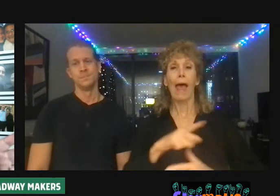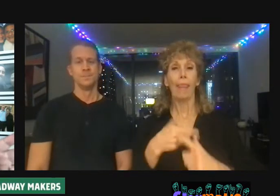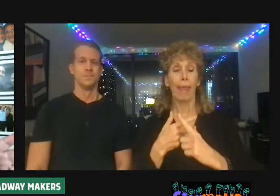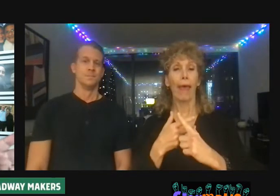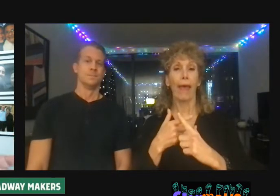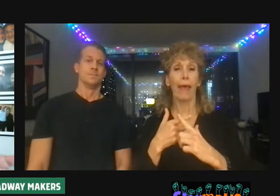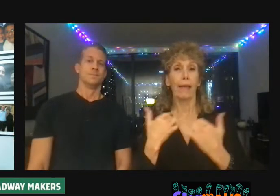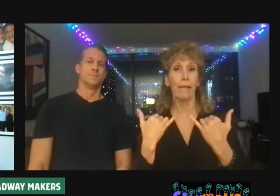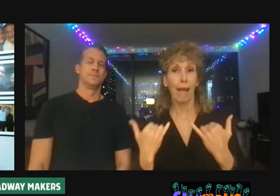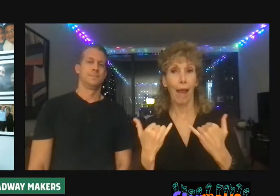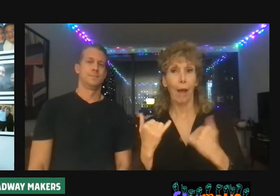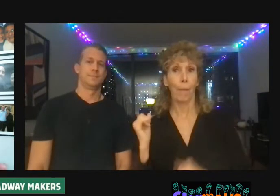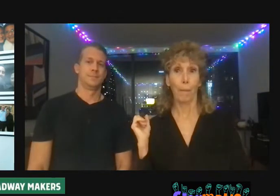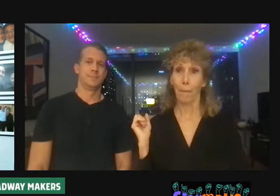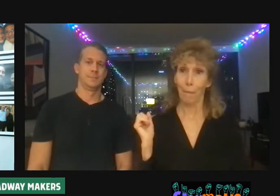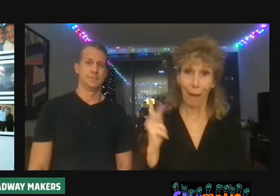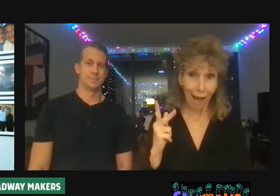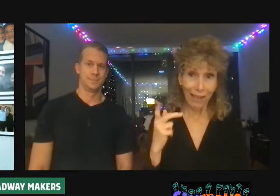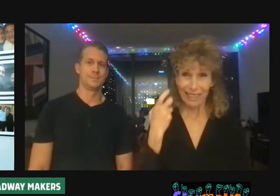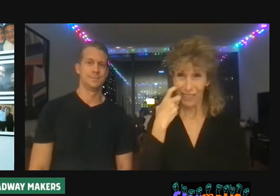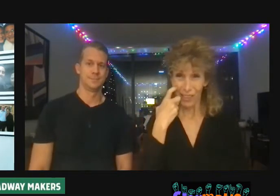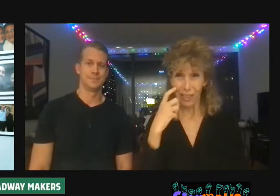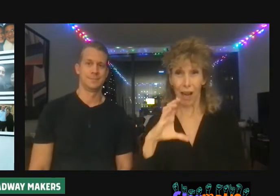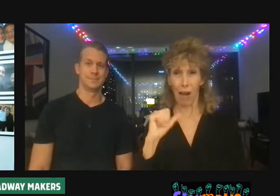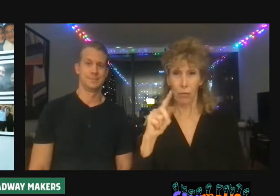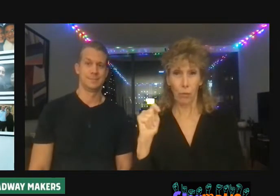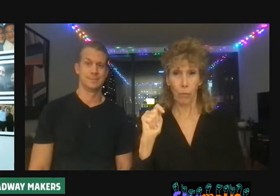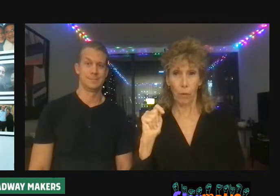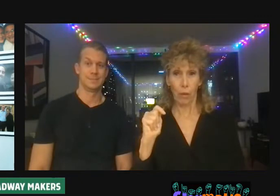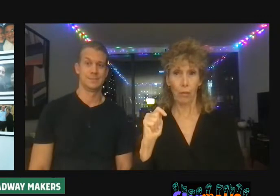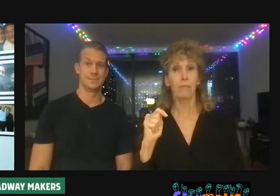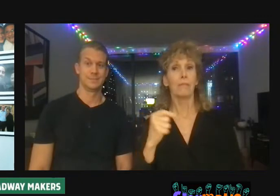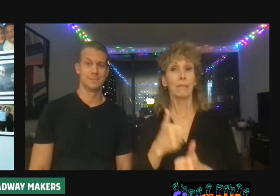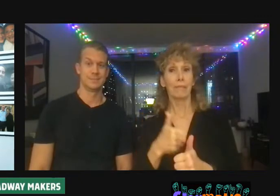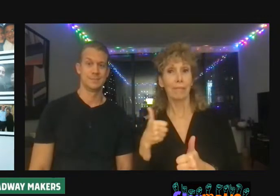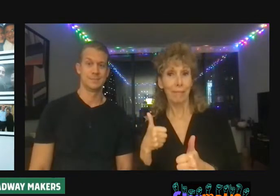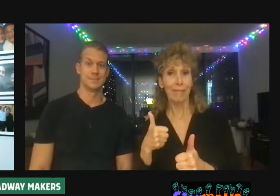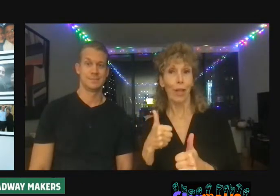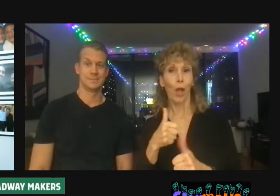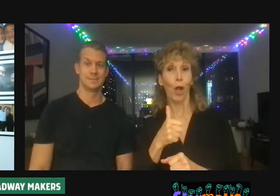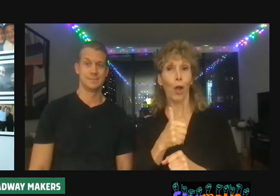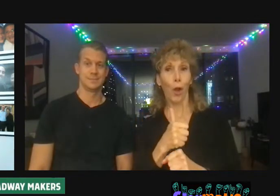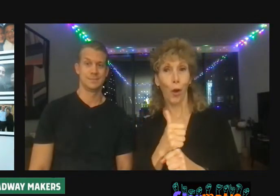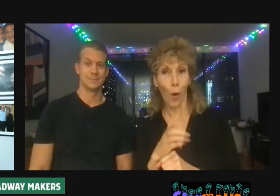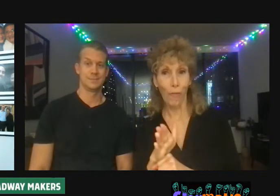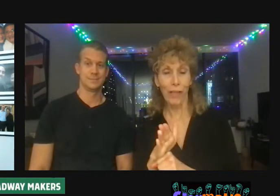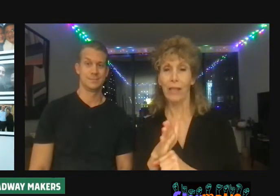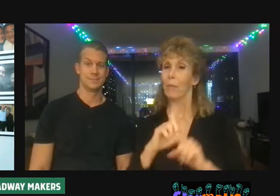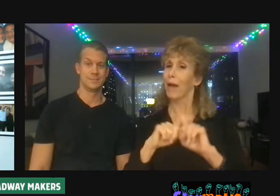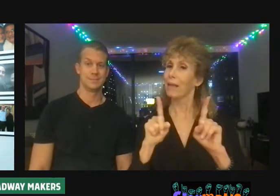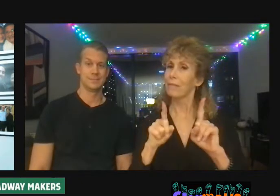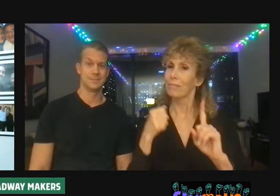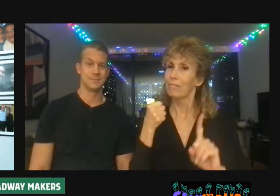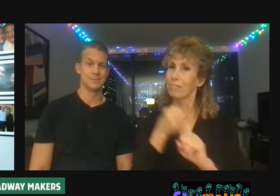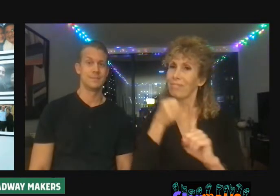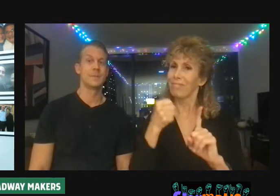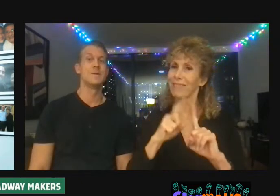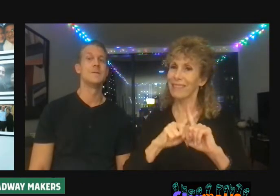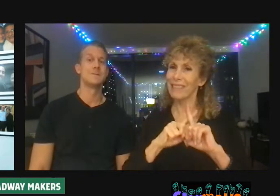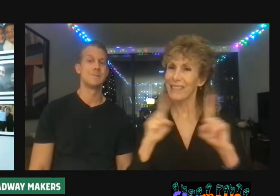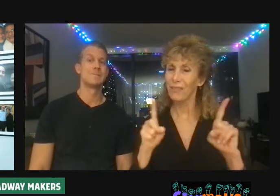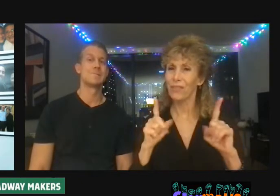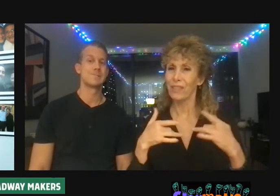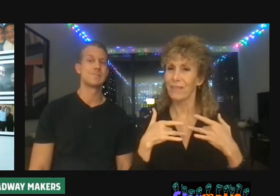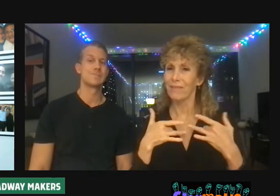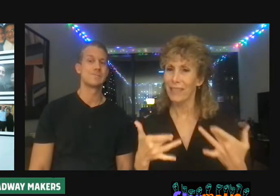it again post-COVID. And it hit me so differently after